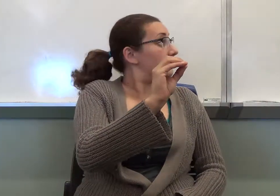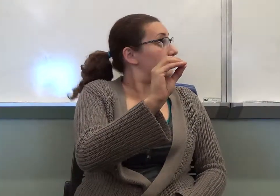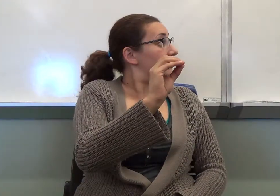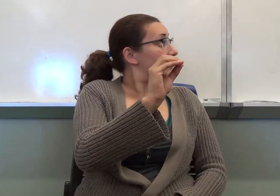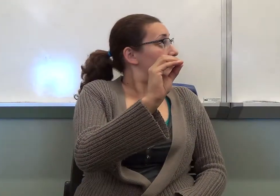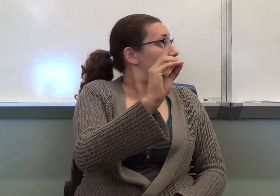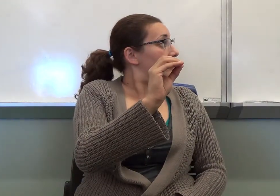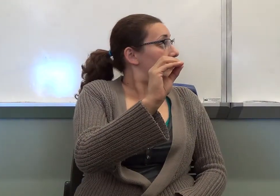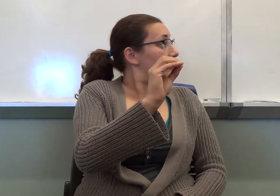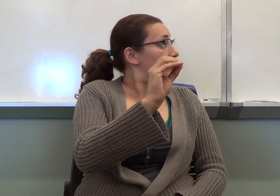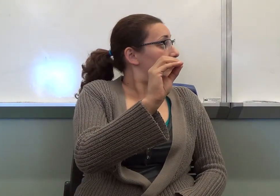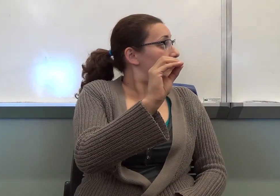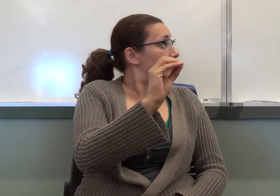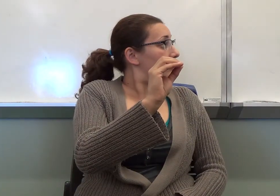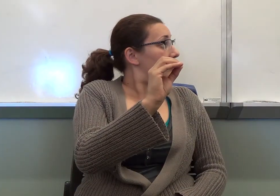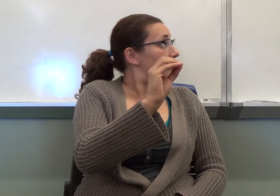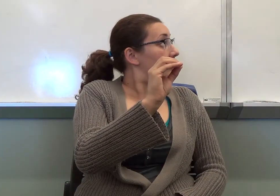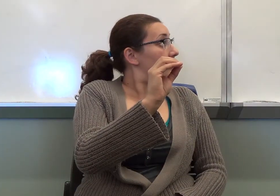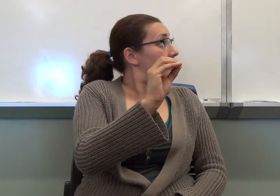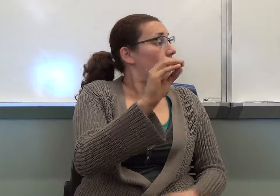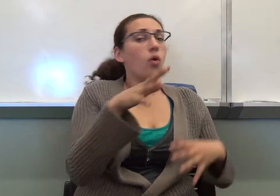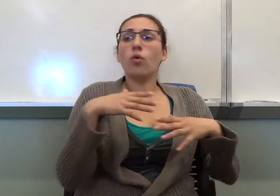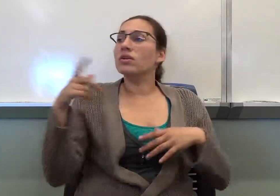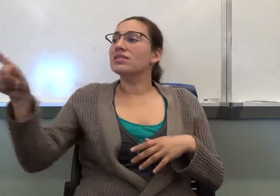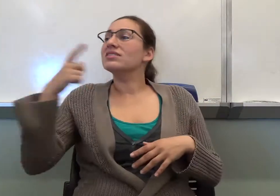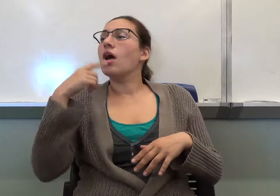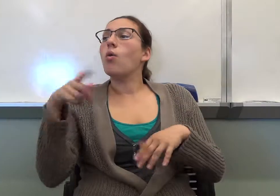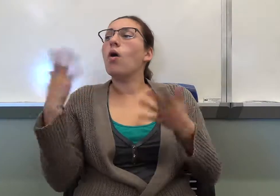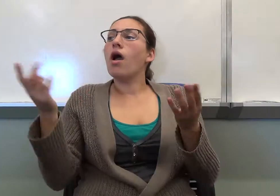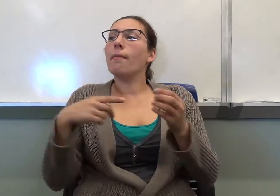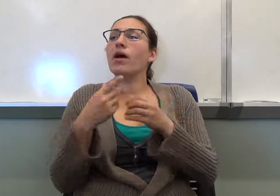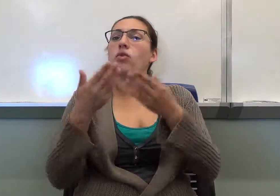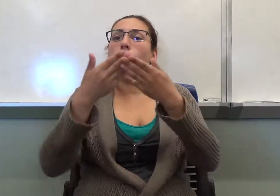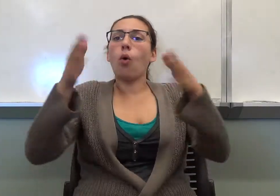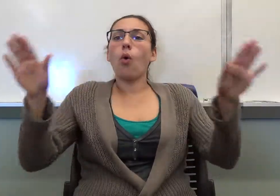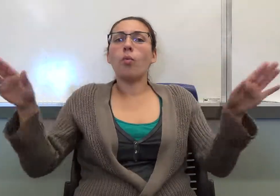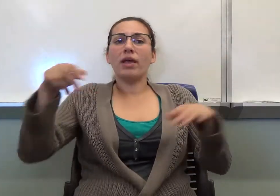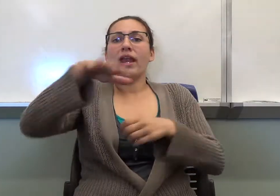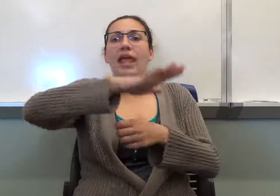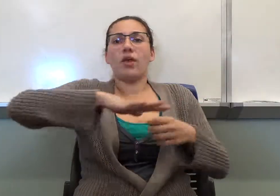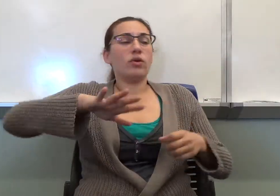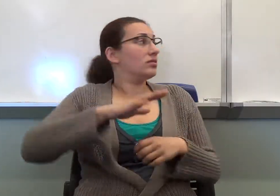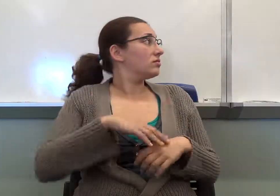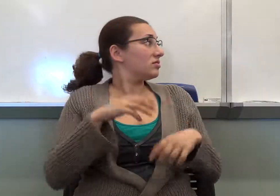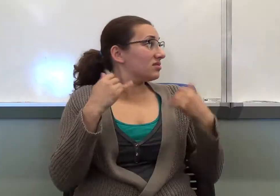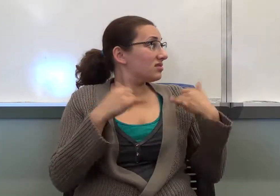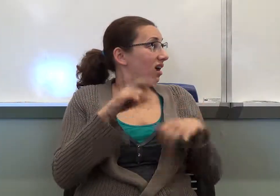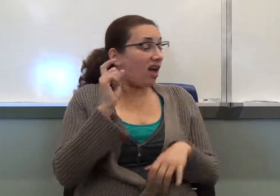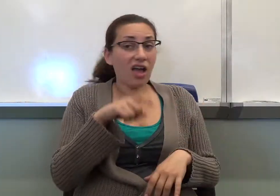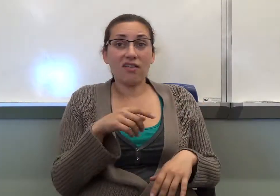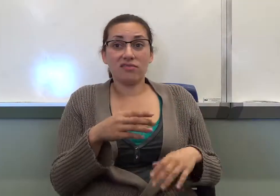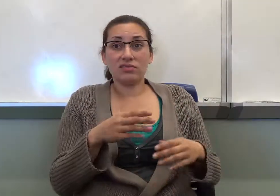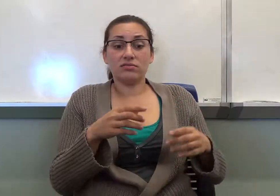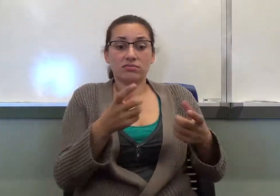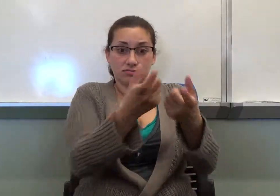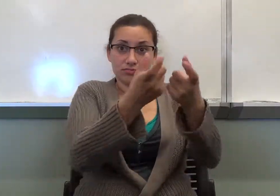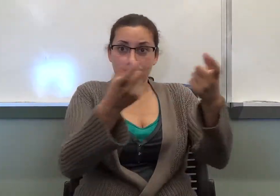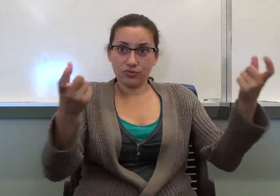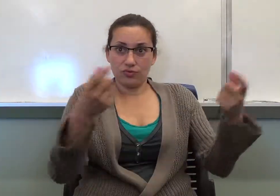about the open areas? I mean, There's no, well, that, you're still going to have to cover these 2. huh, interesting. So everything